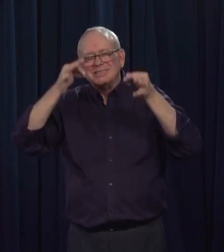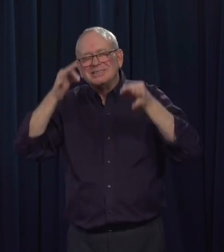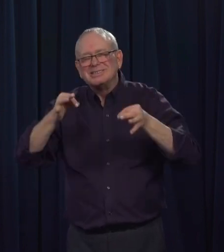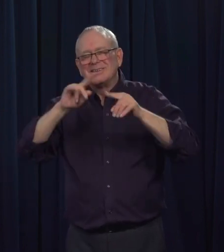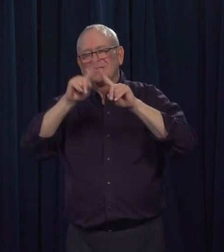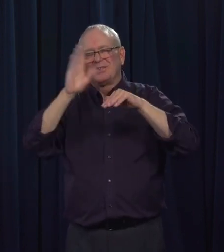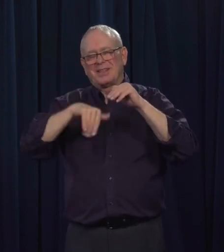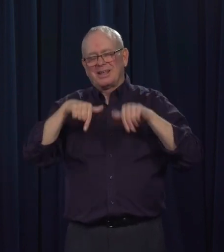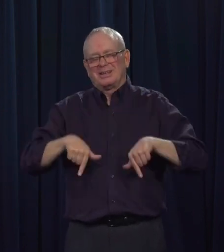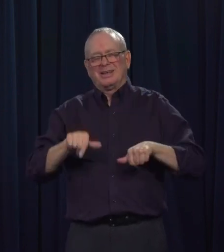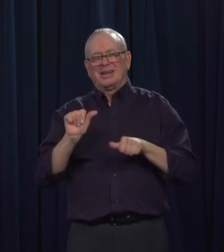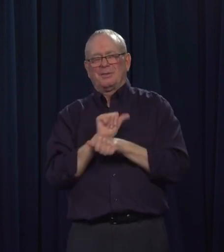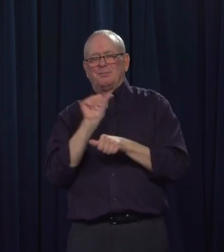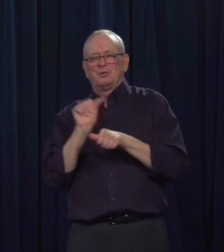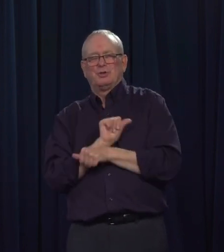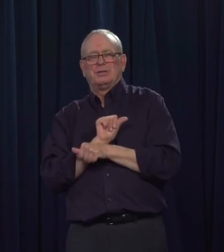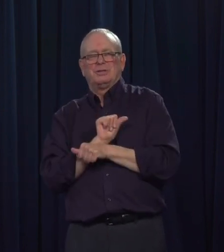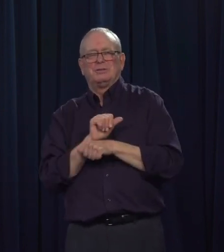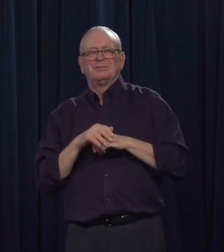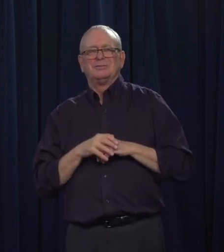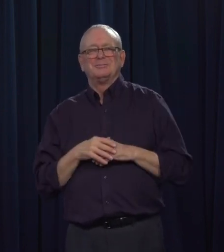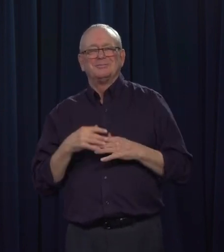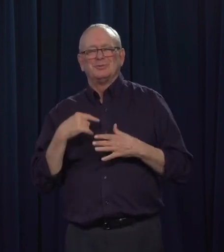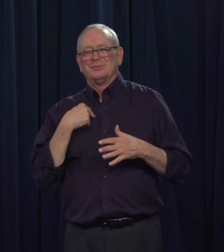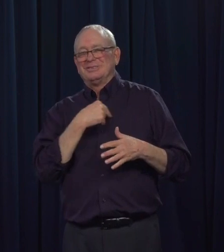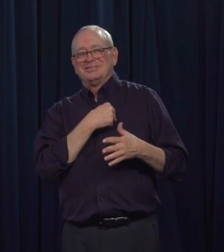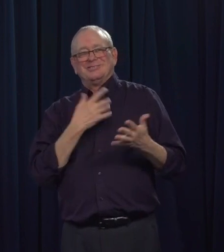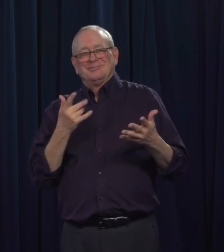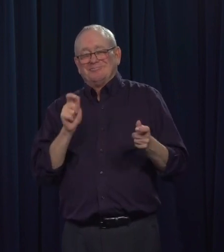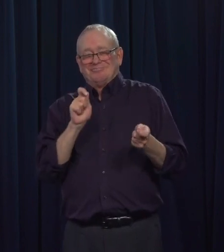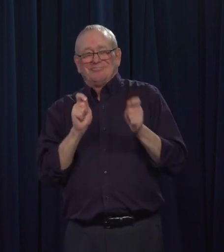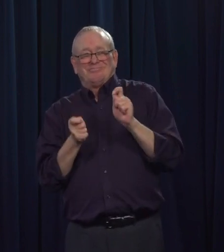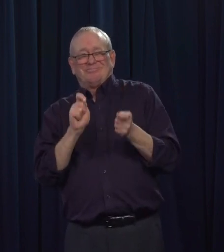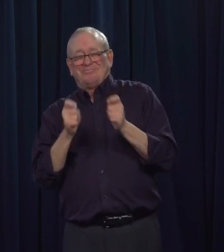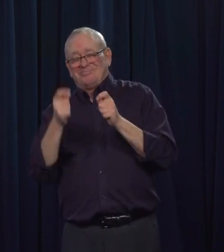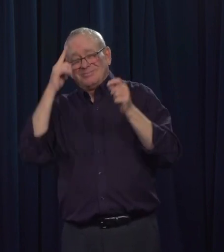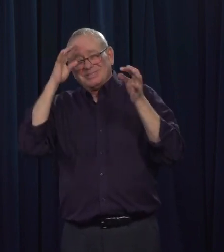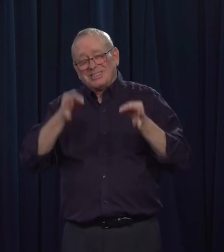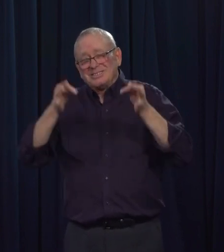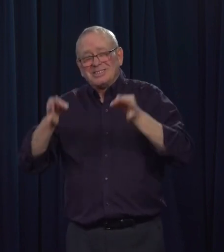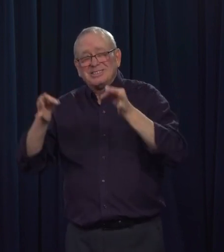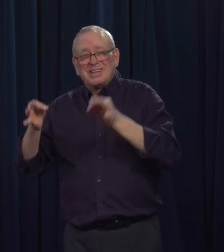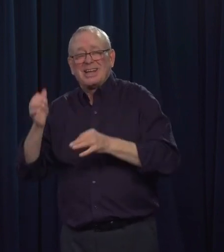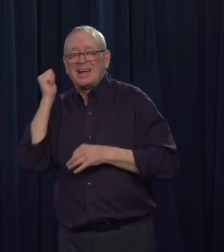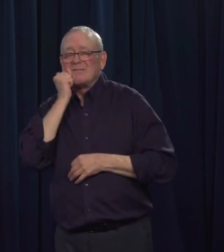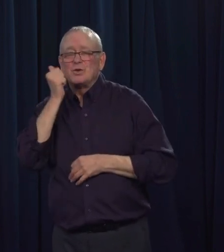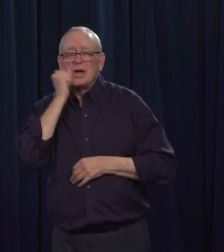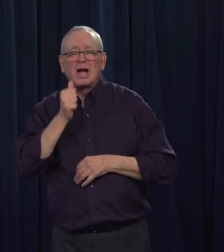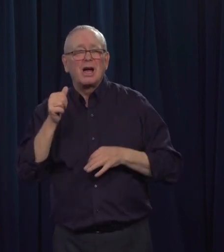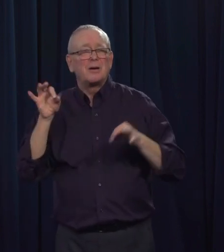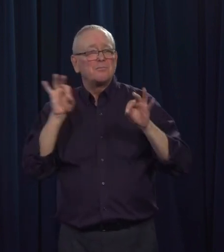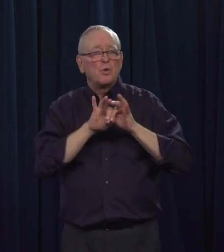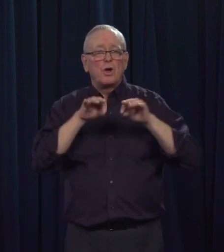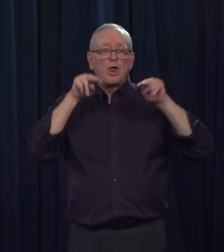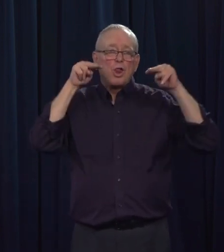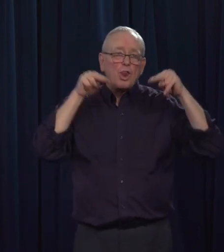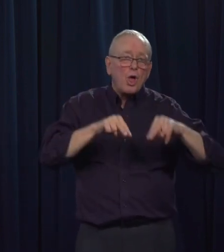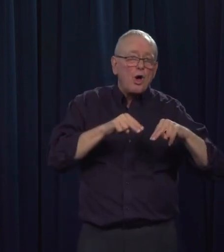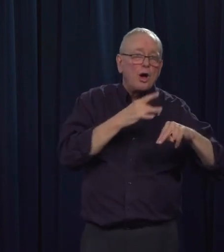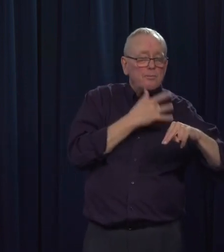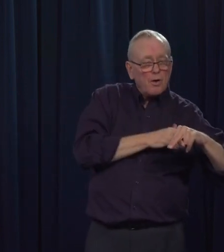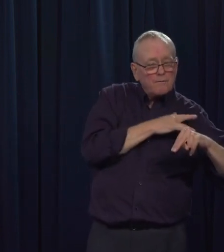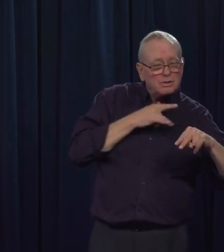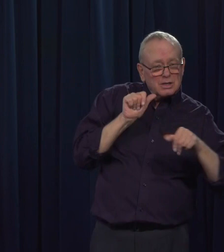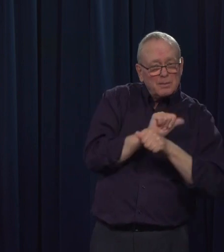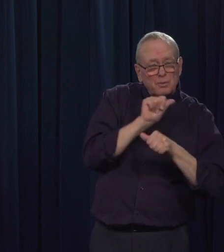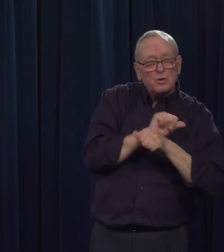outside the province, and so it's possible we may come to that as a recommendation, but we're not there at this point in Alberta. And then just to go back quickly